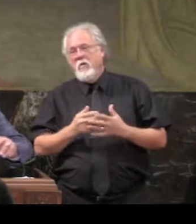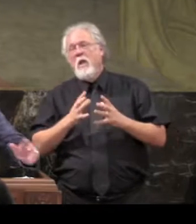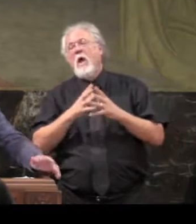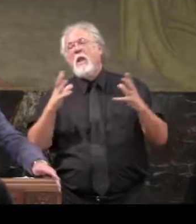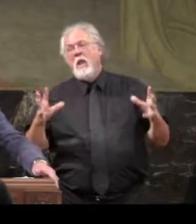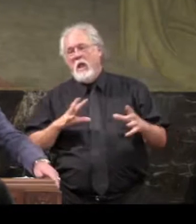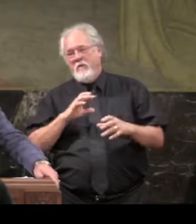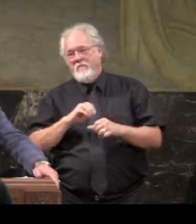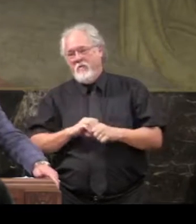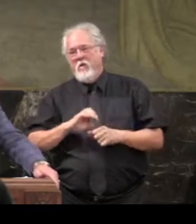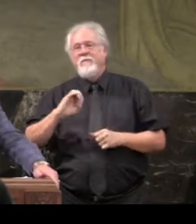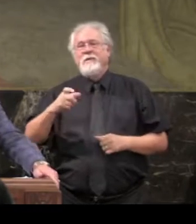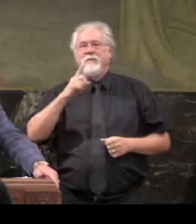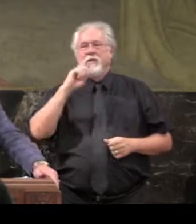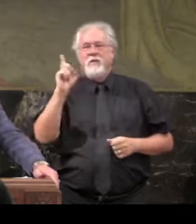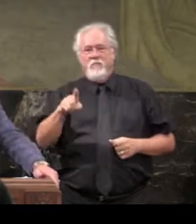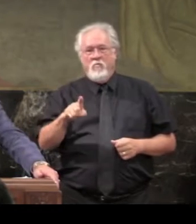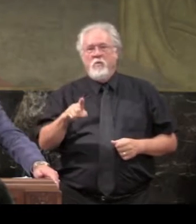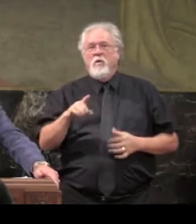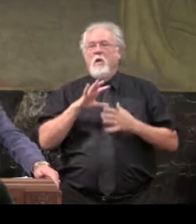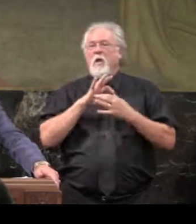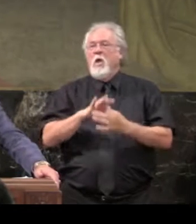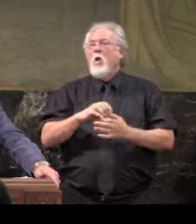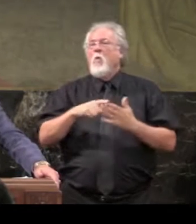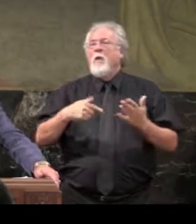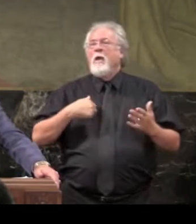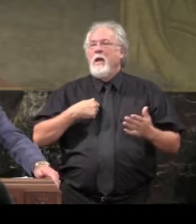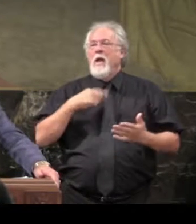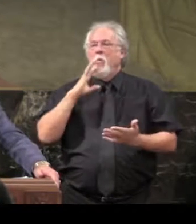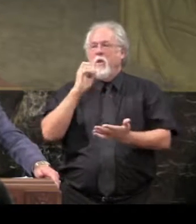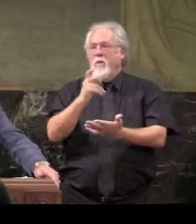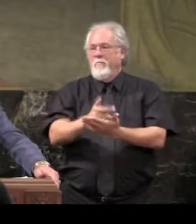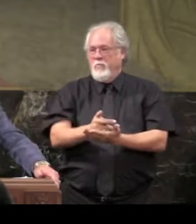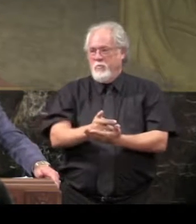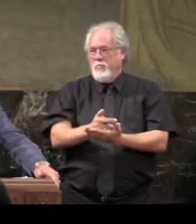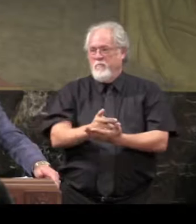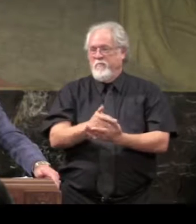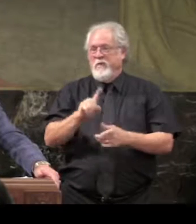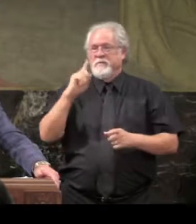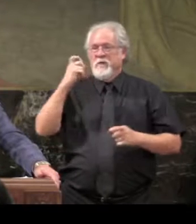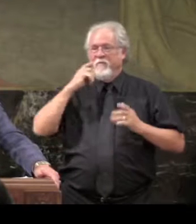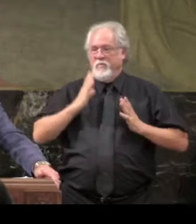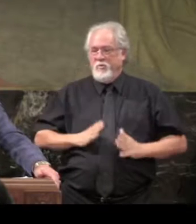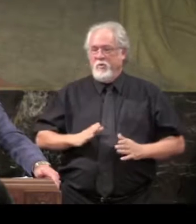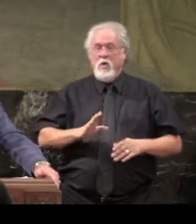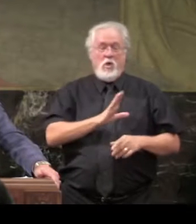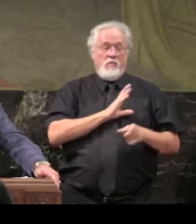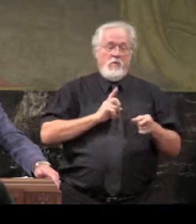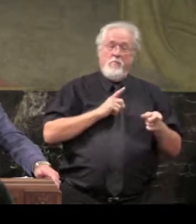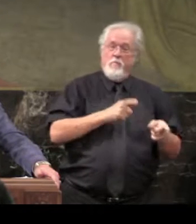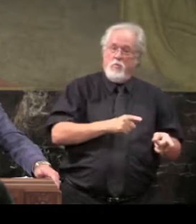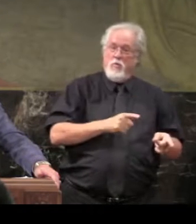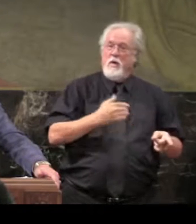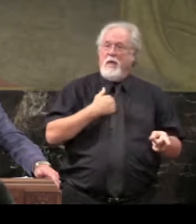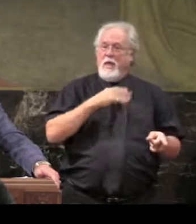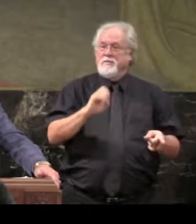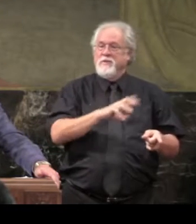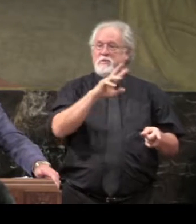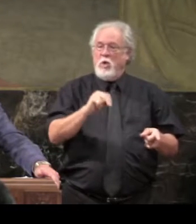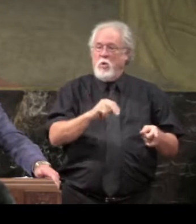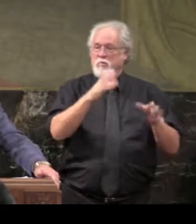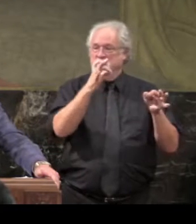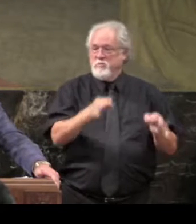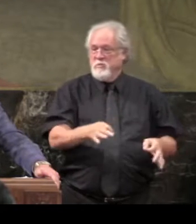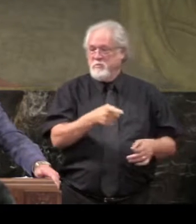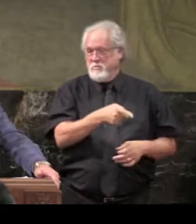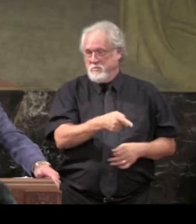there. The executive order has to do with what I will approve as governor, and the Board of Industry and Commerce, it exercises its own discretion as